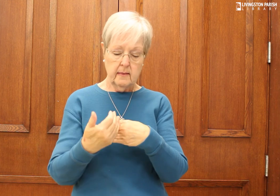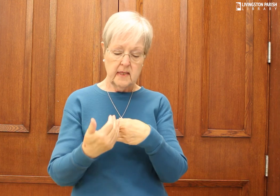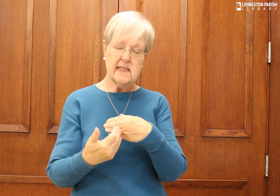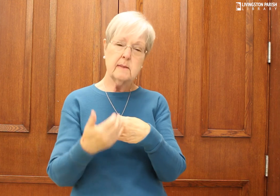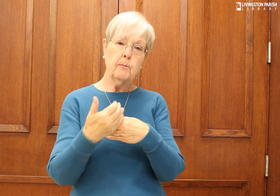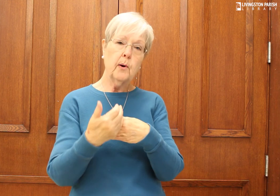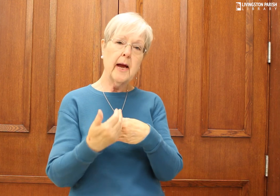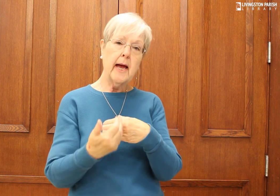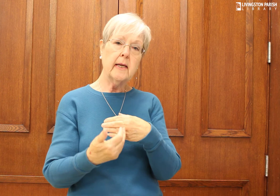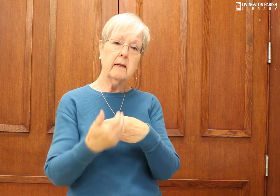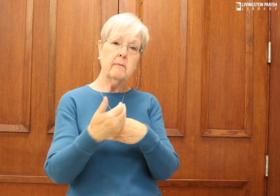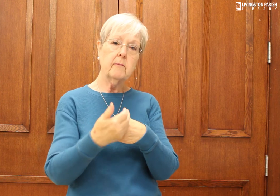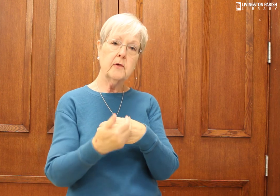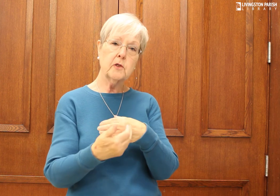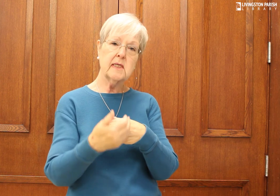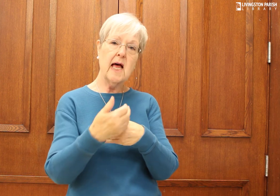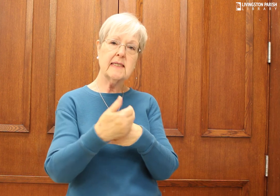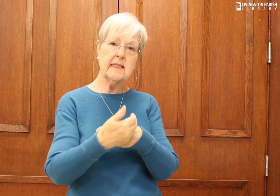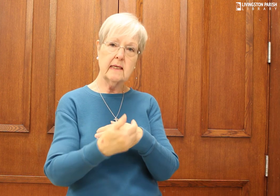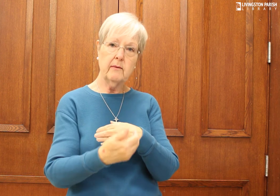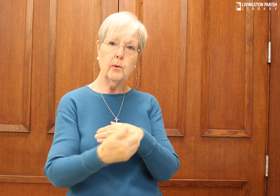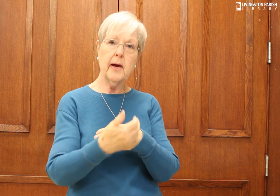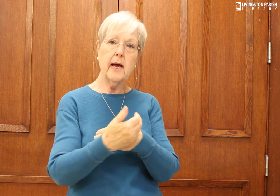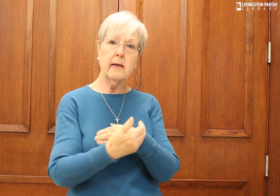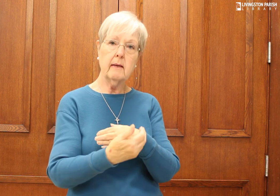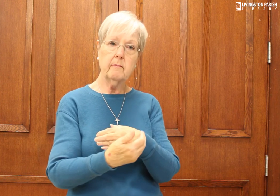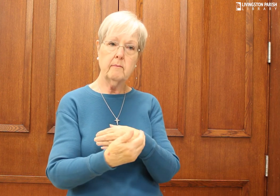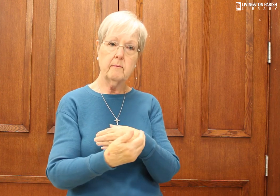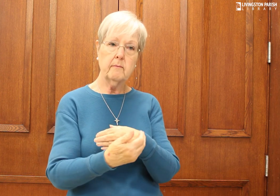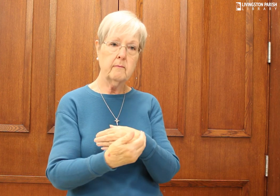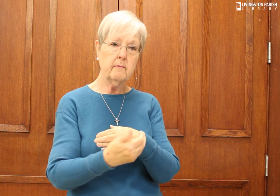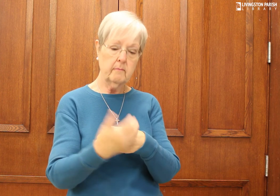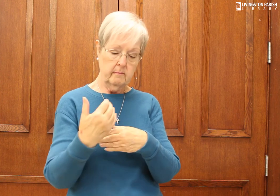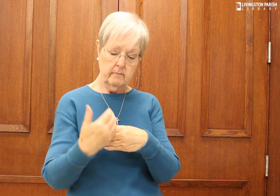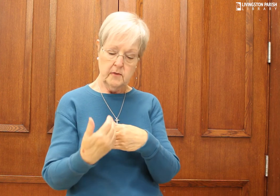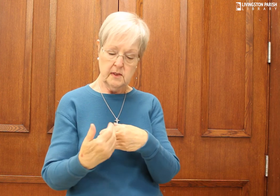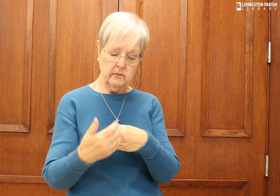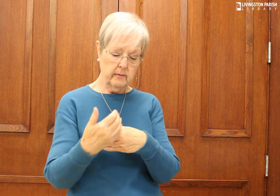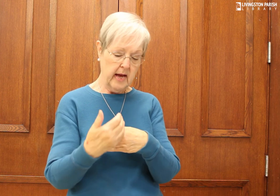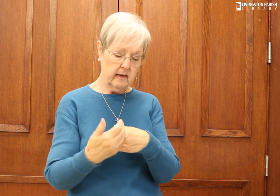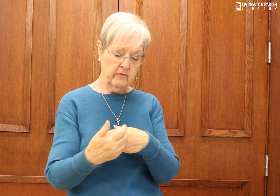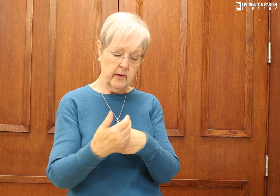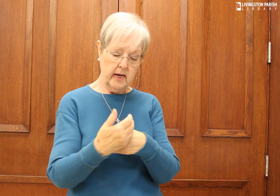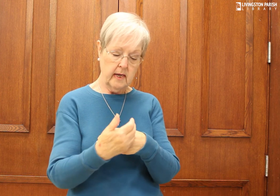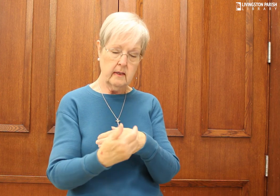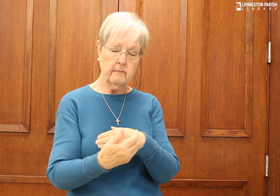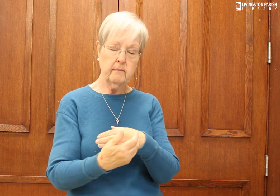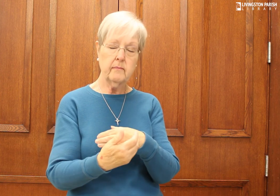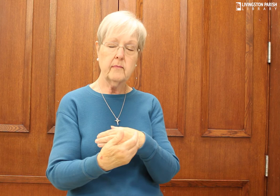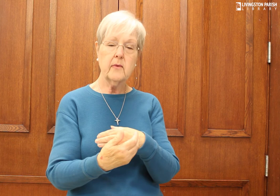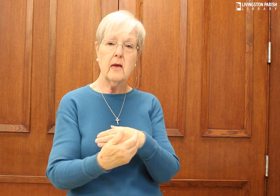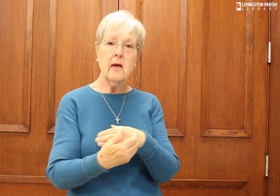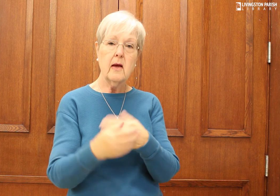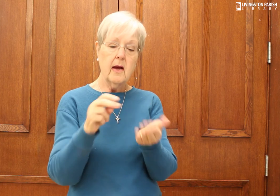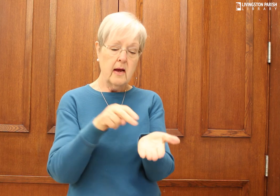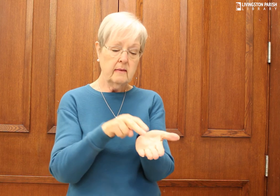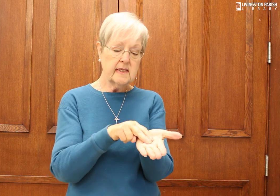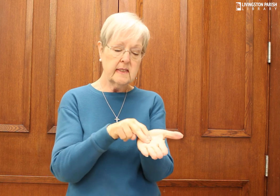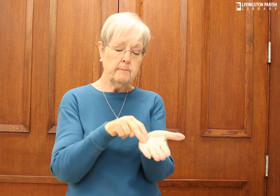This is bread. You're slicing the bread. On the back of your hand. And this is